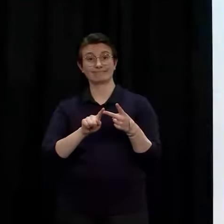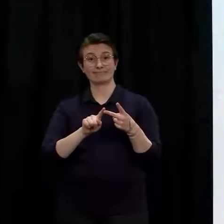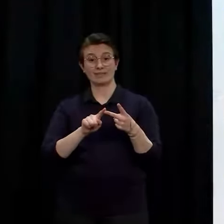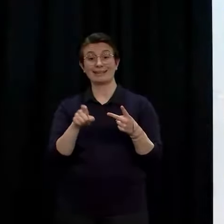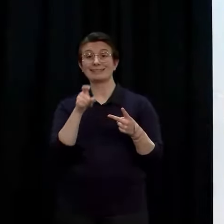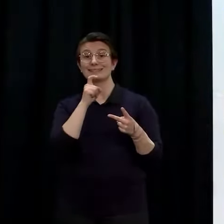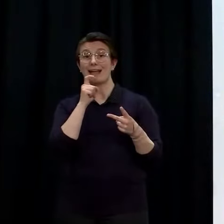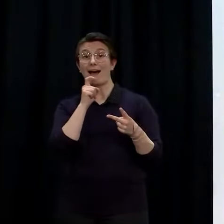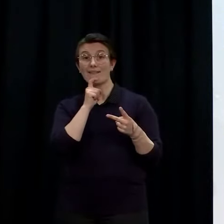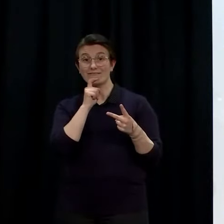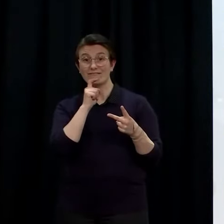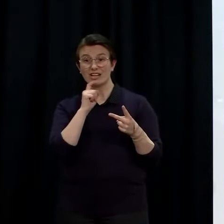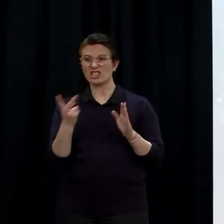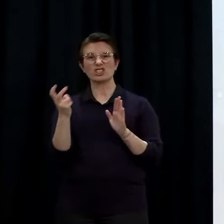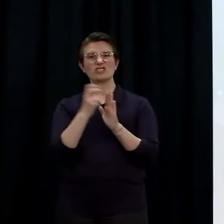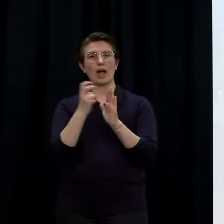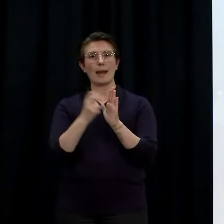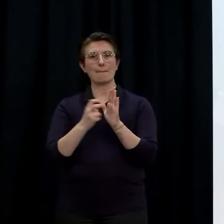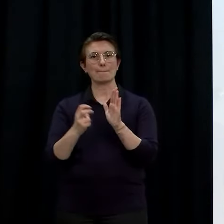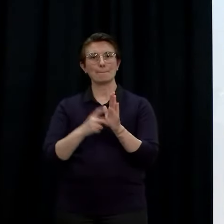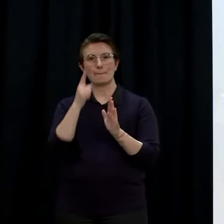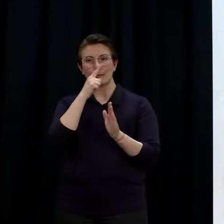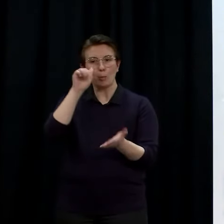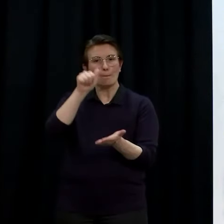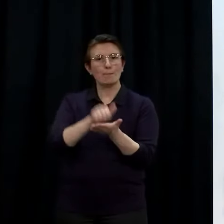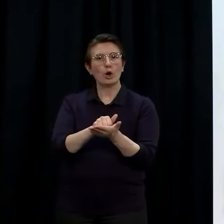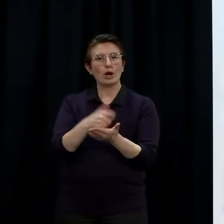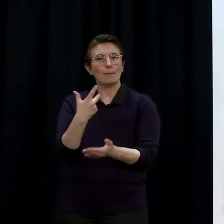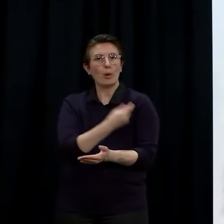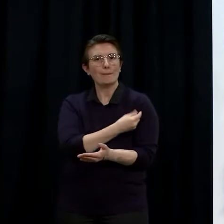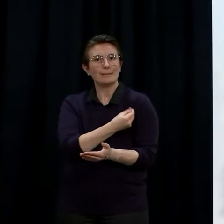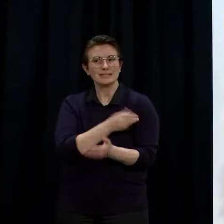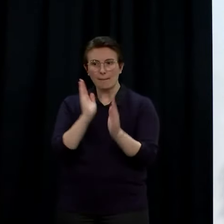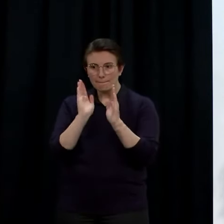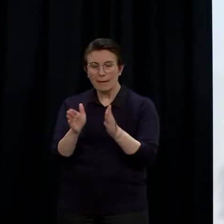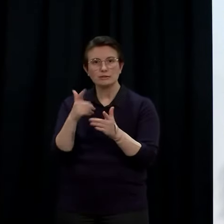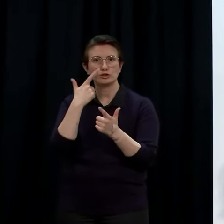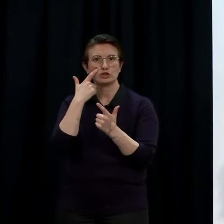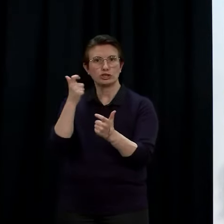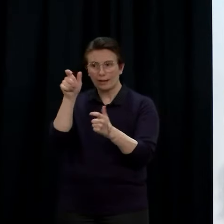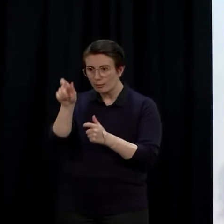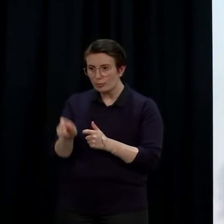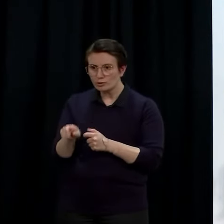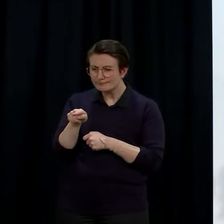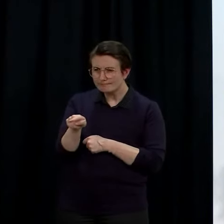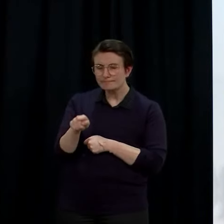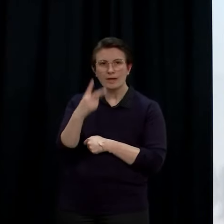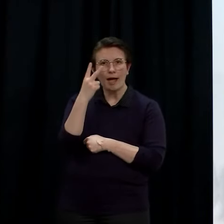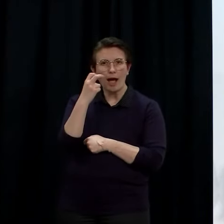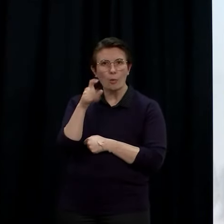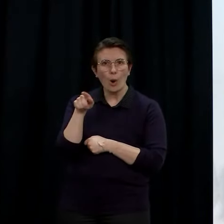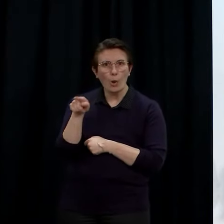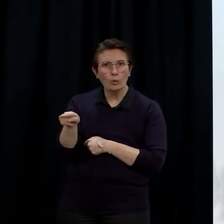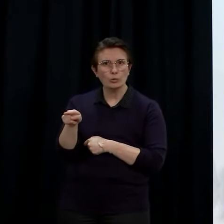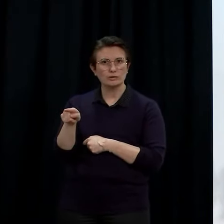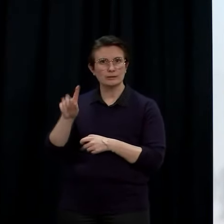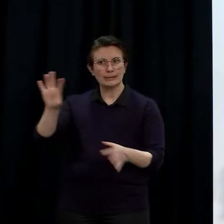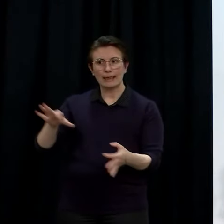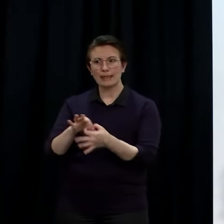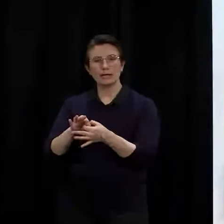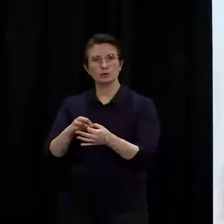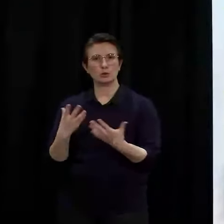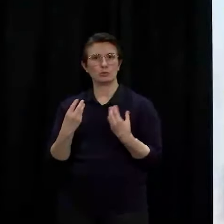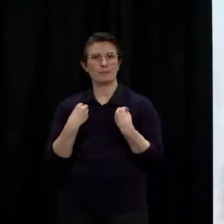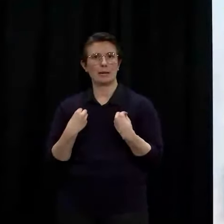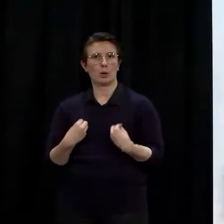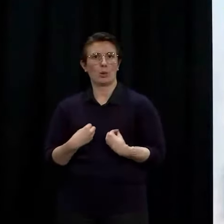who are registering people to make sure they are checking the age and verifying the age of children. Presumably, if that was happening, I mean, I'm not implying it's simply a